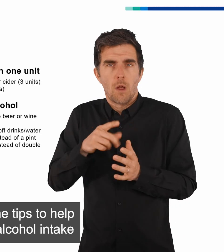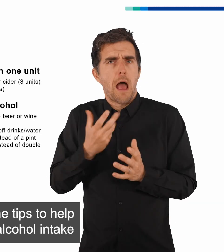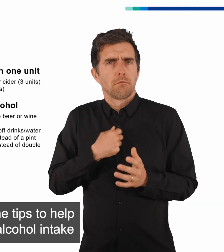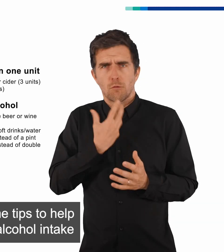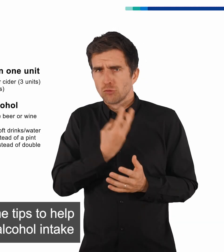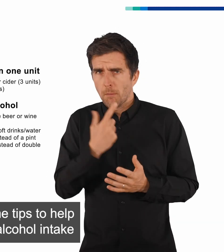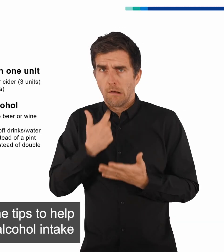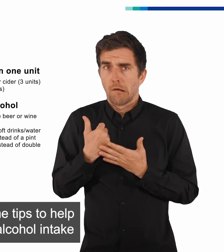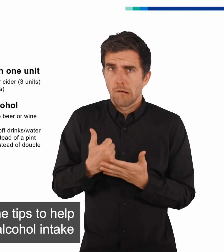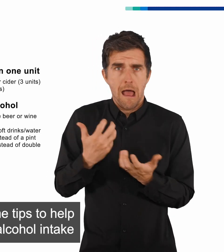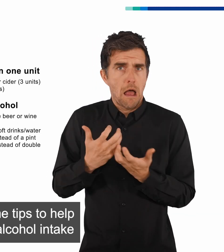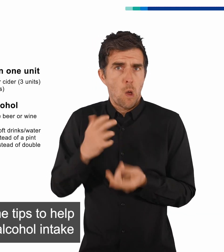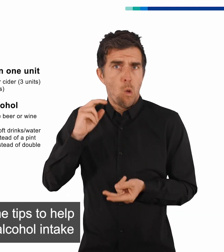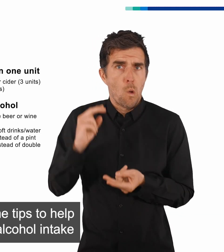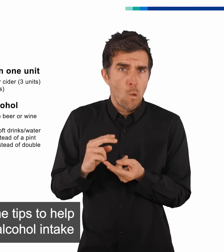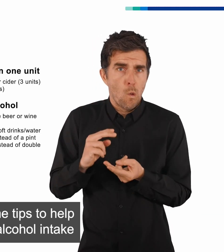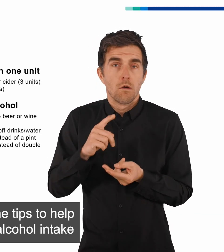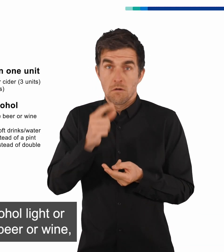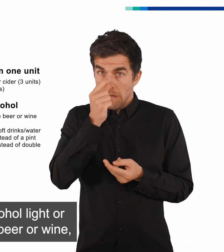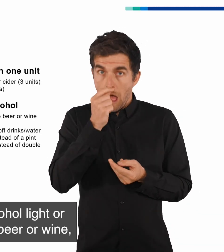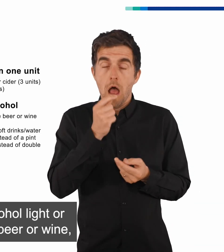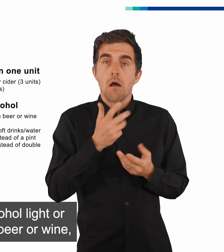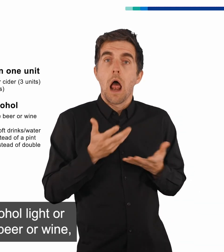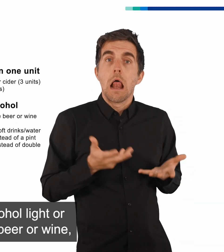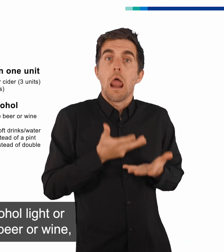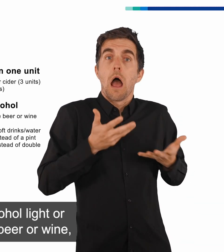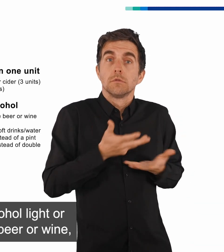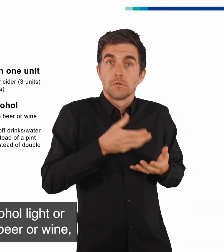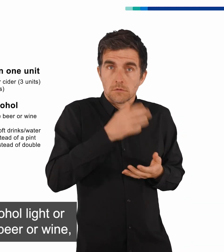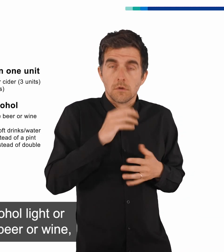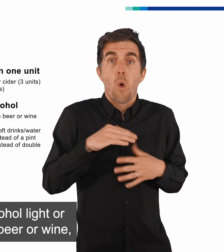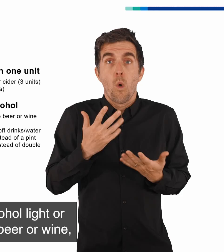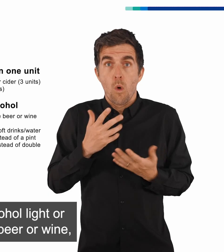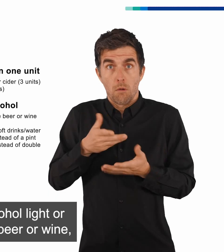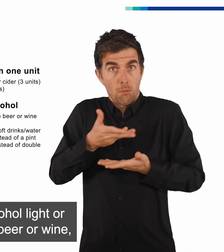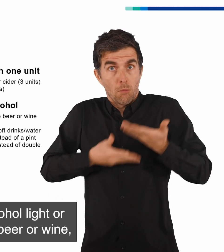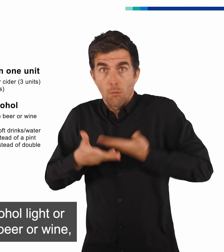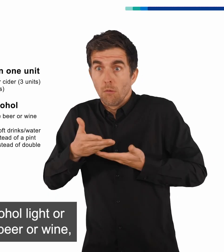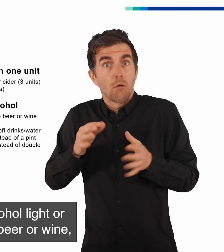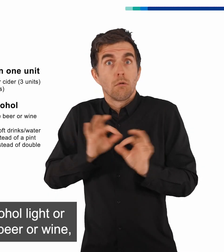drinks with soft drinks or water.